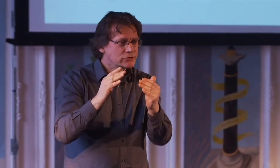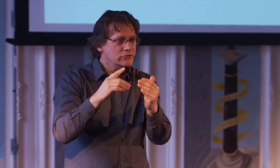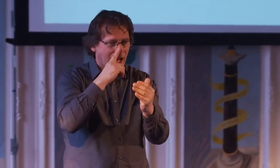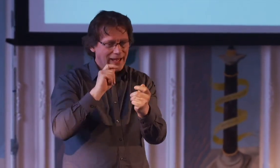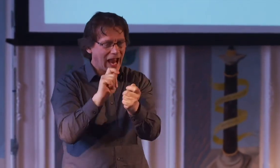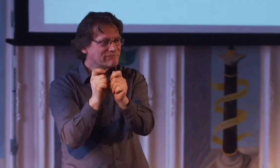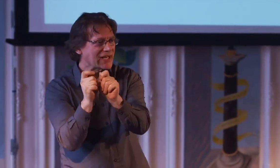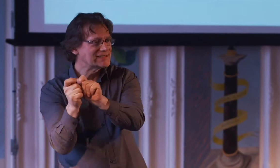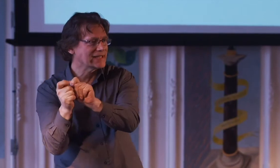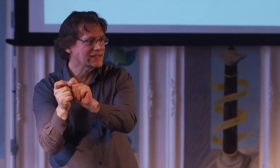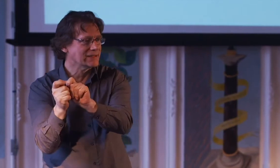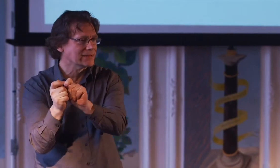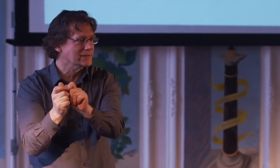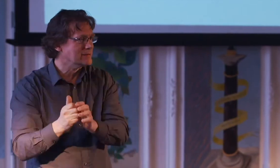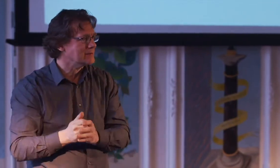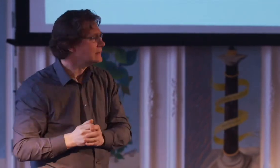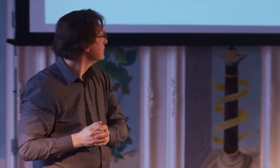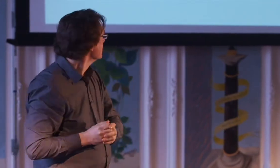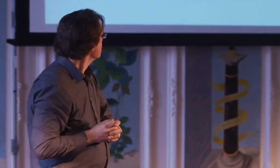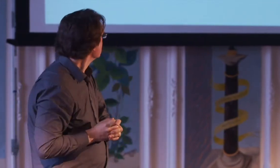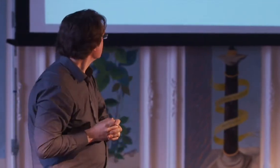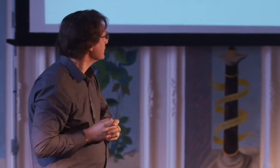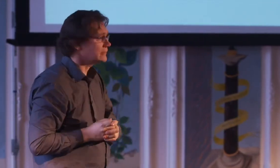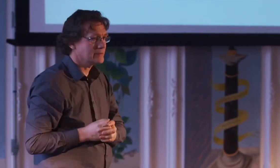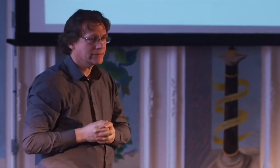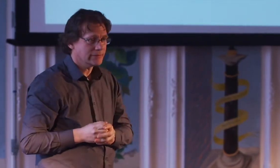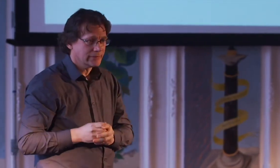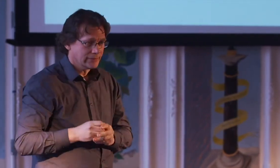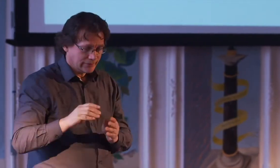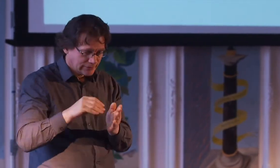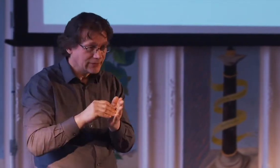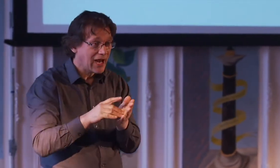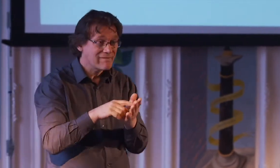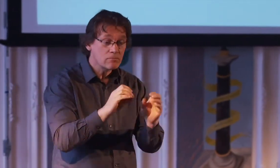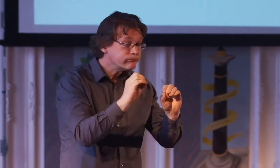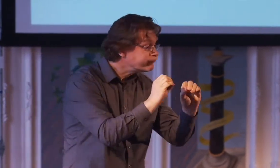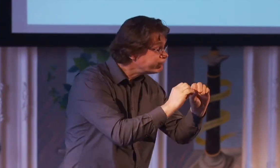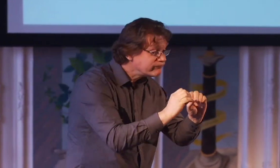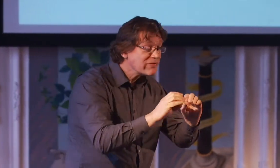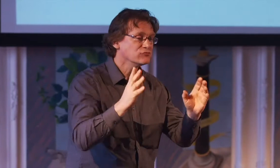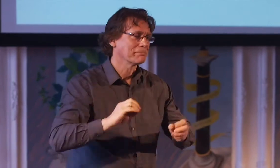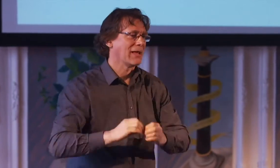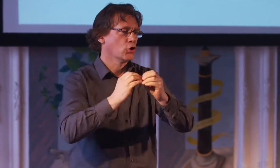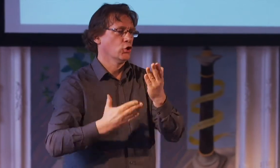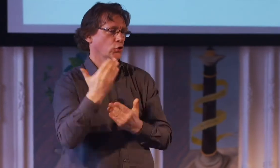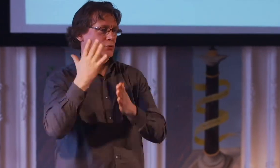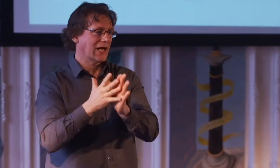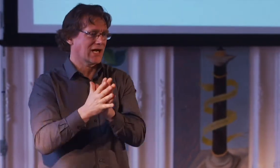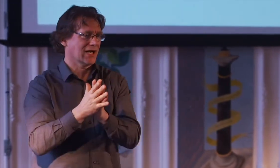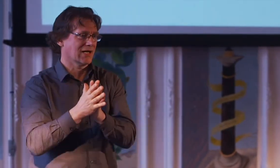the glossary. If, however, we feel it isn't contextually correct, then we can modify it before it goes into the glossary. And if we have